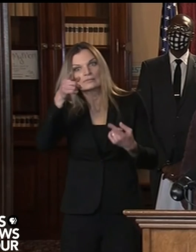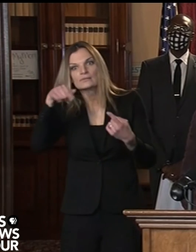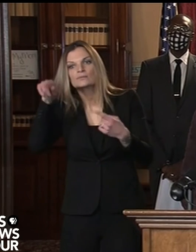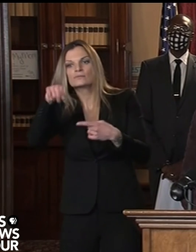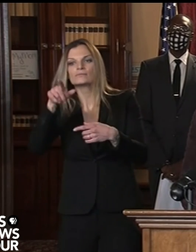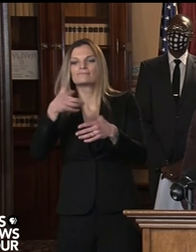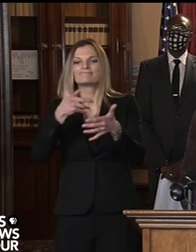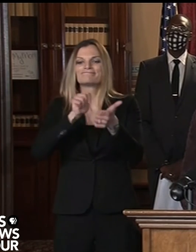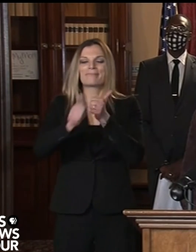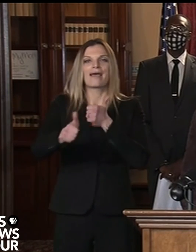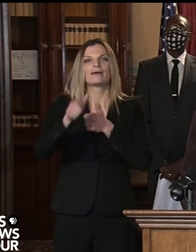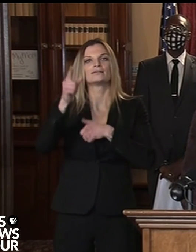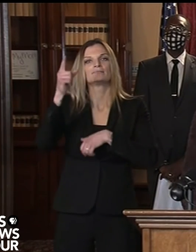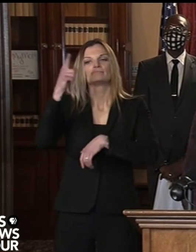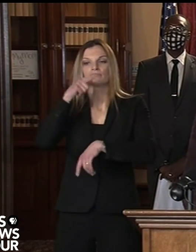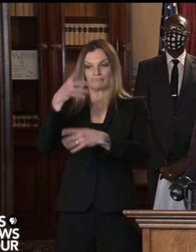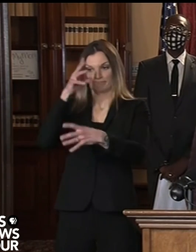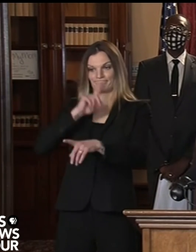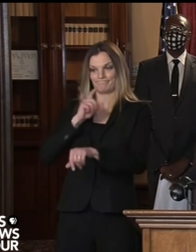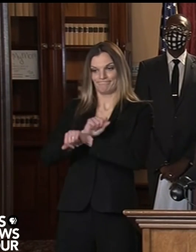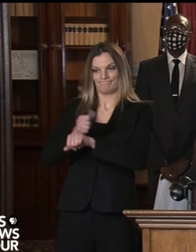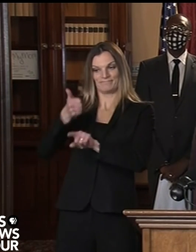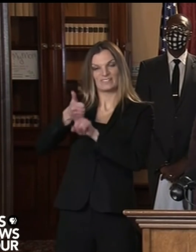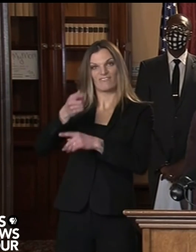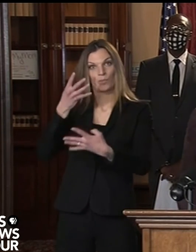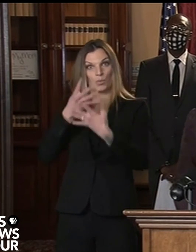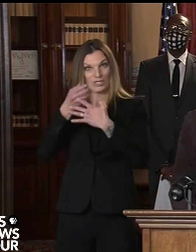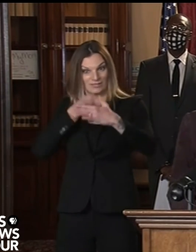their earliest release dates, given the